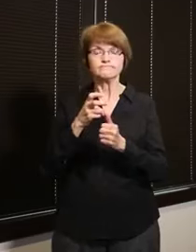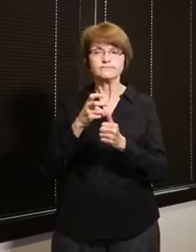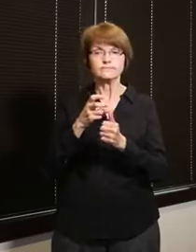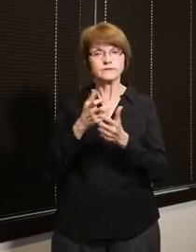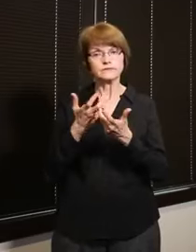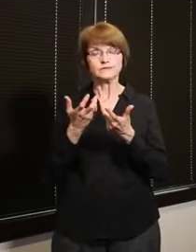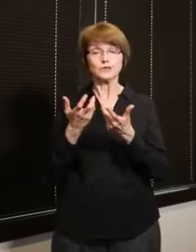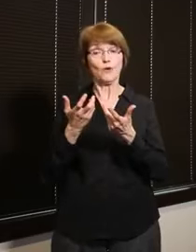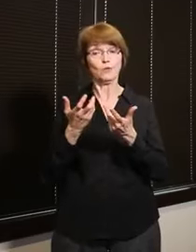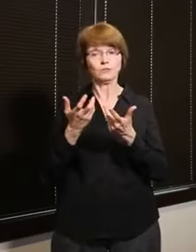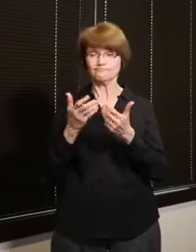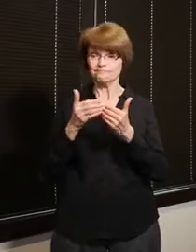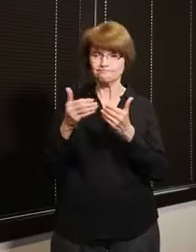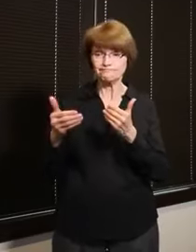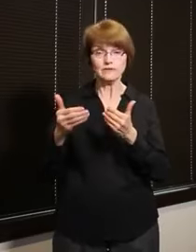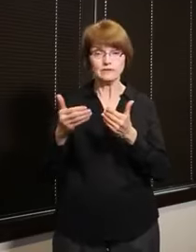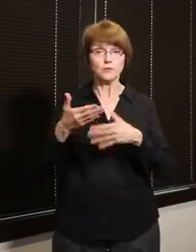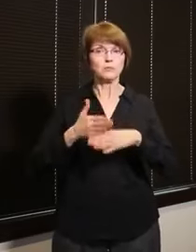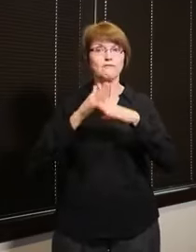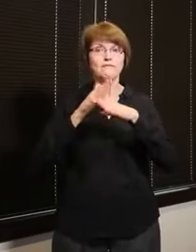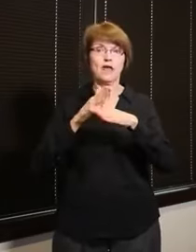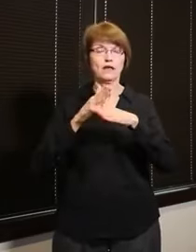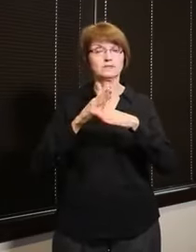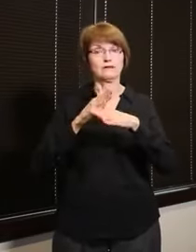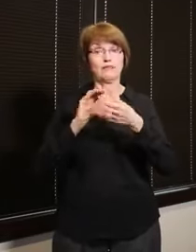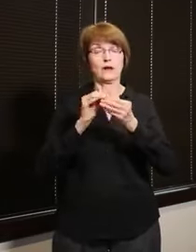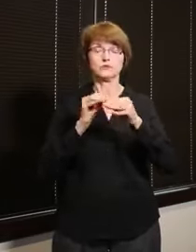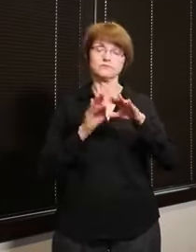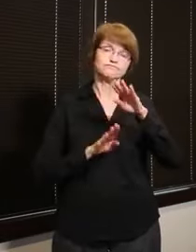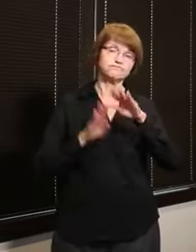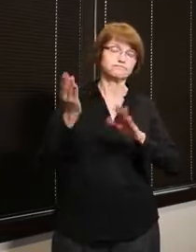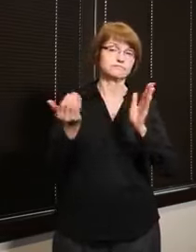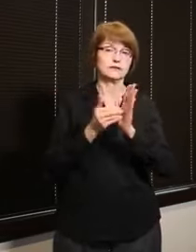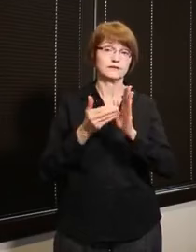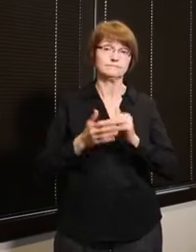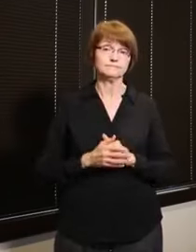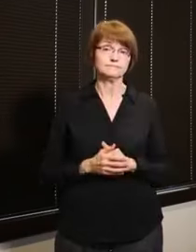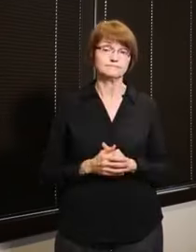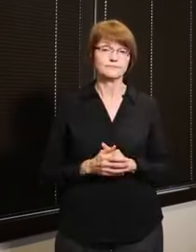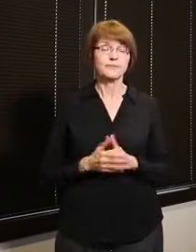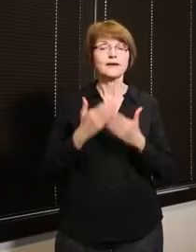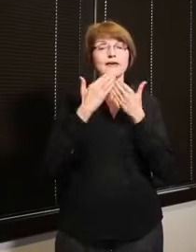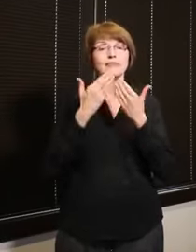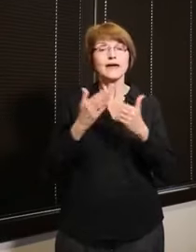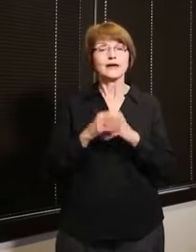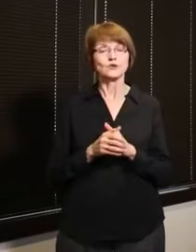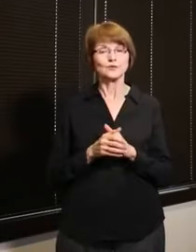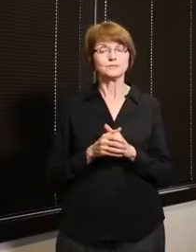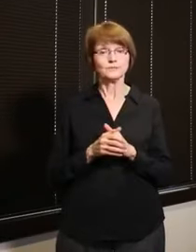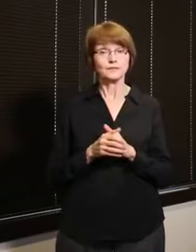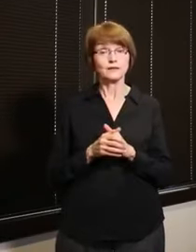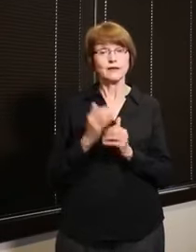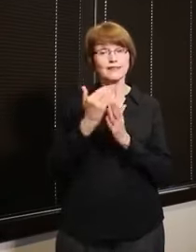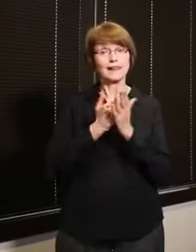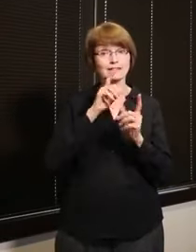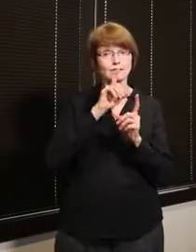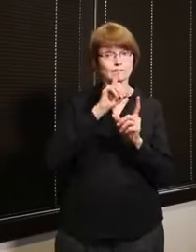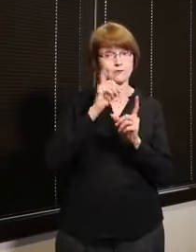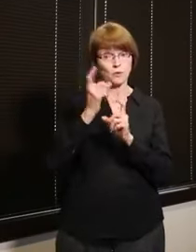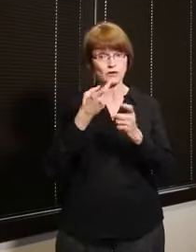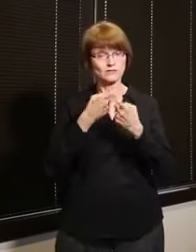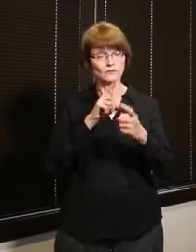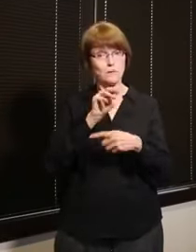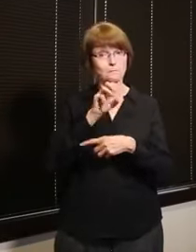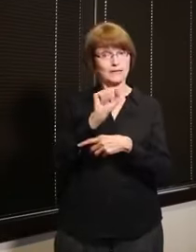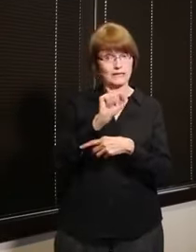can prevent any second waves from happening. Thank you. That concludes the list of questions received from